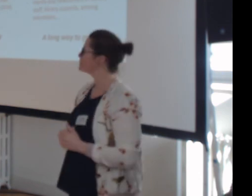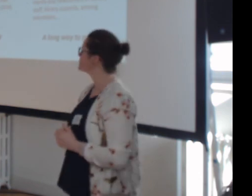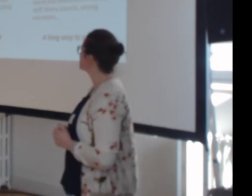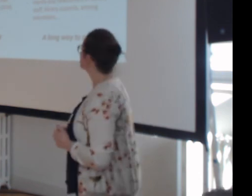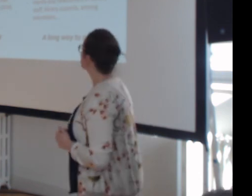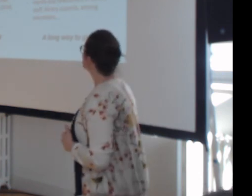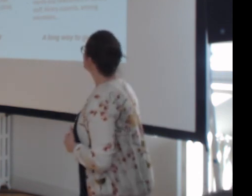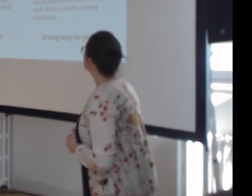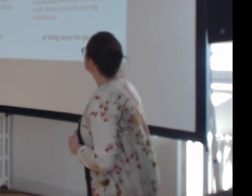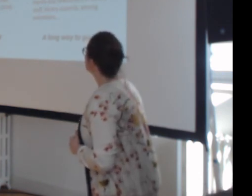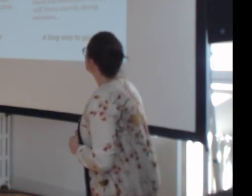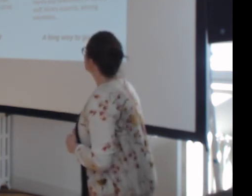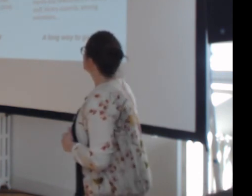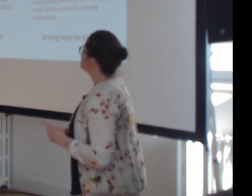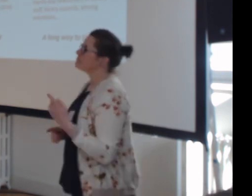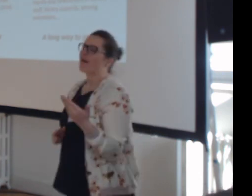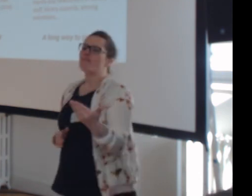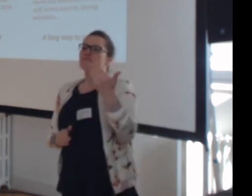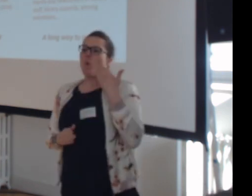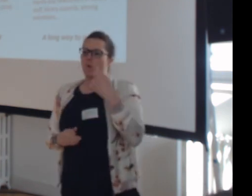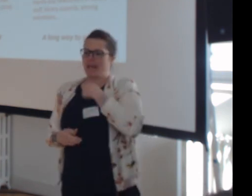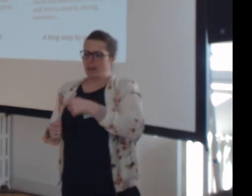Before I start